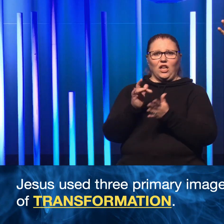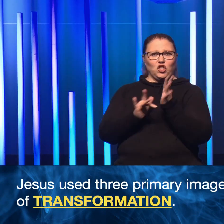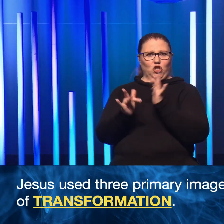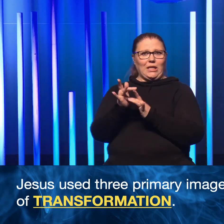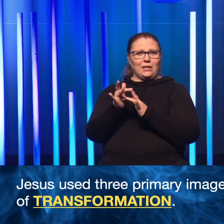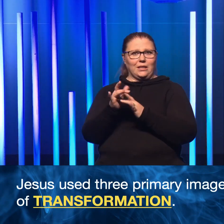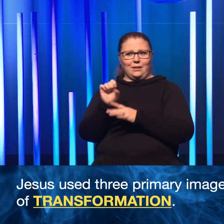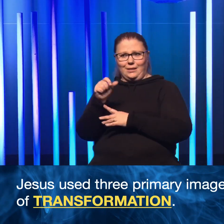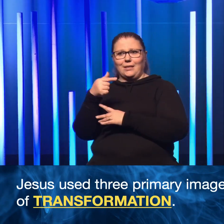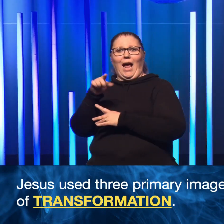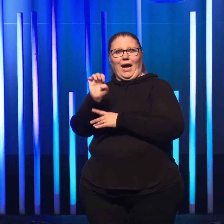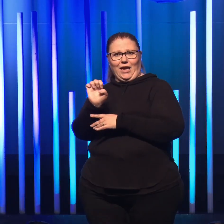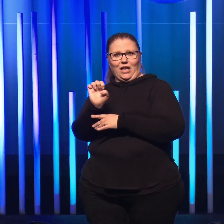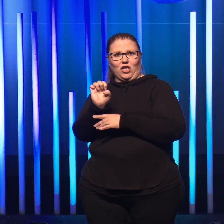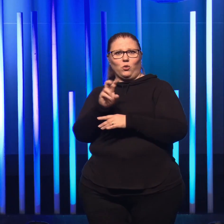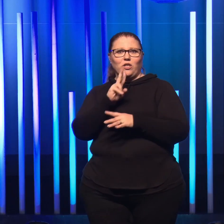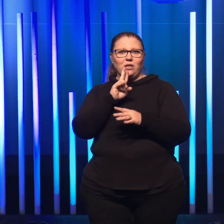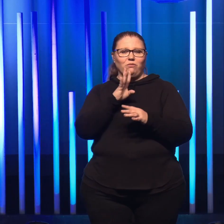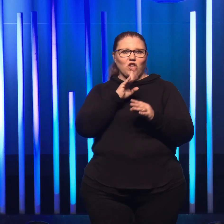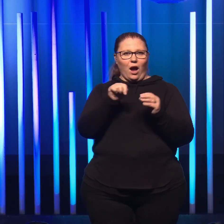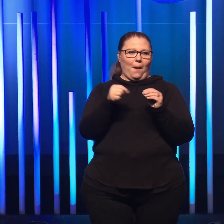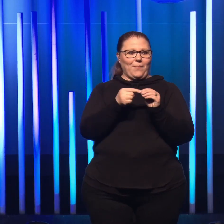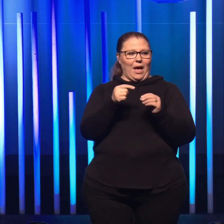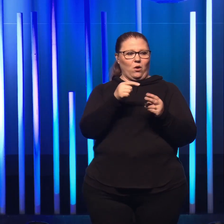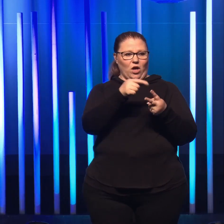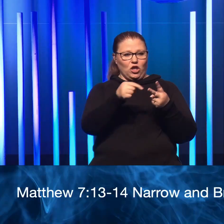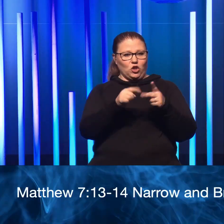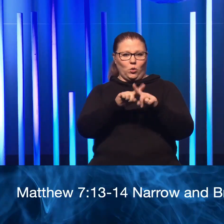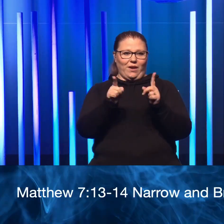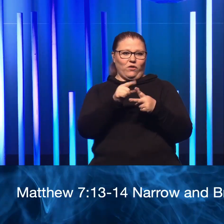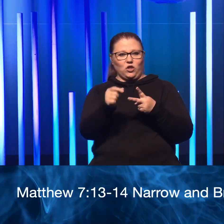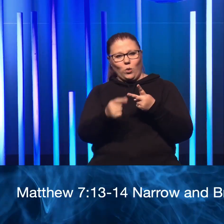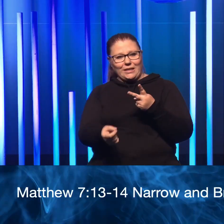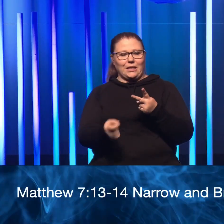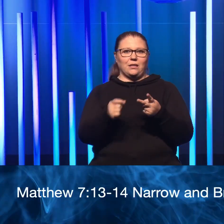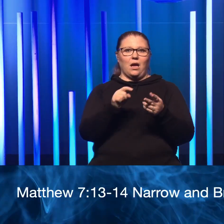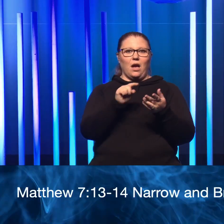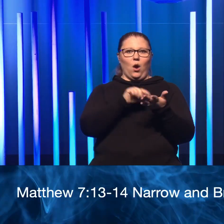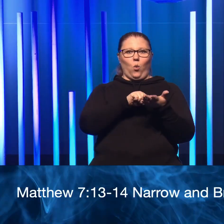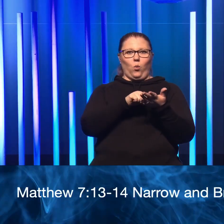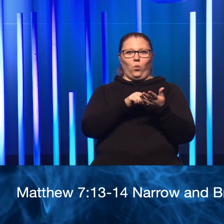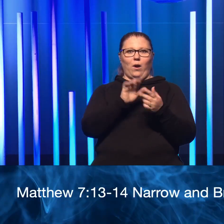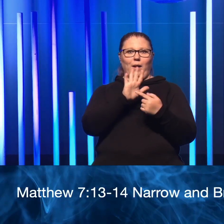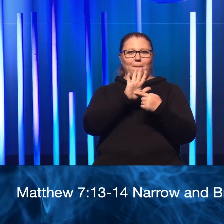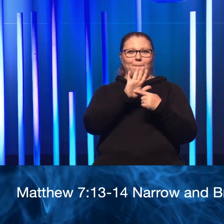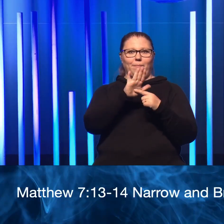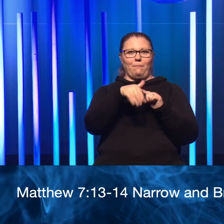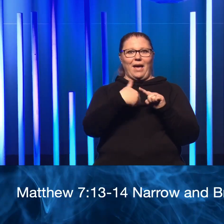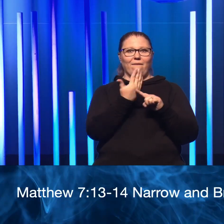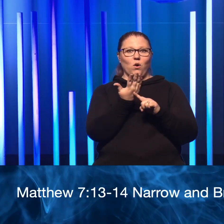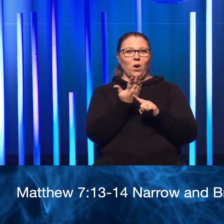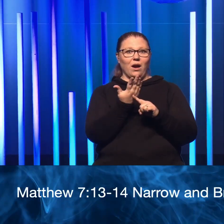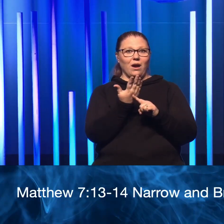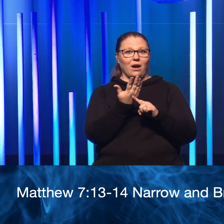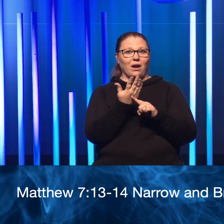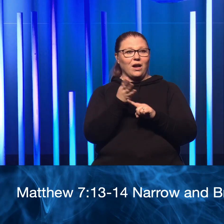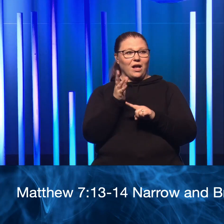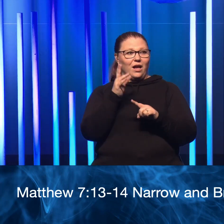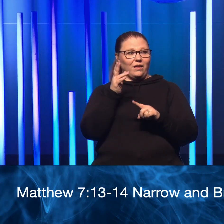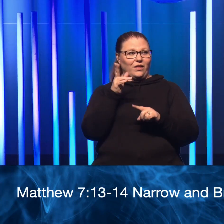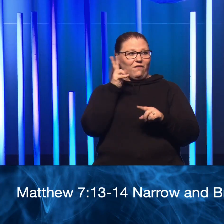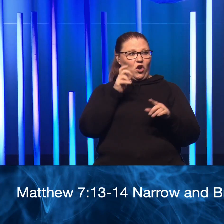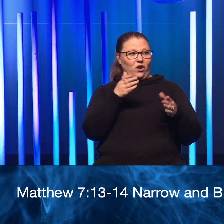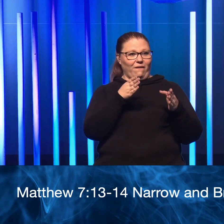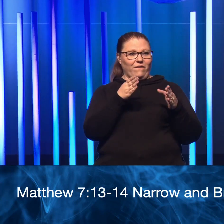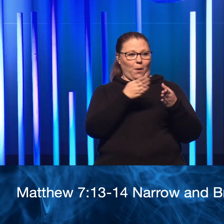different paths, two different ways that you could travel on, and he would use different metaphors. One metaphor that he would use was narrow and broad road. How many of you have heard of the narrow and broad